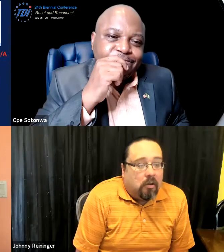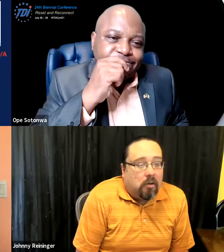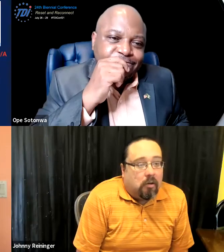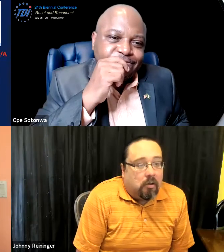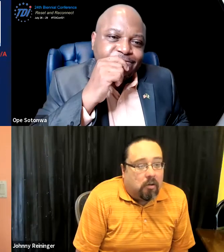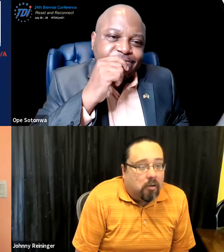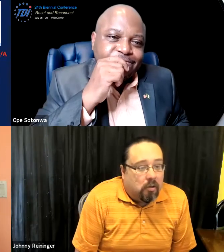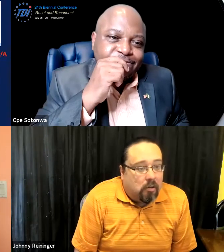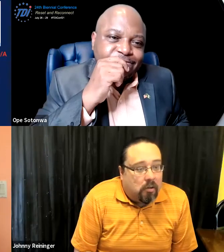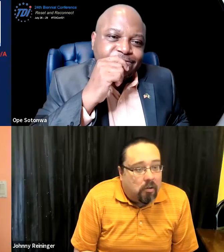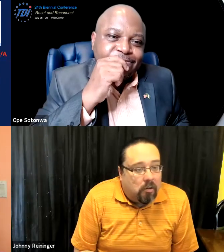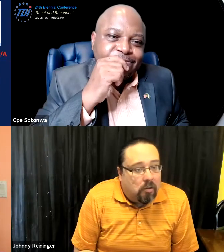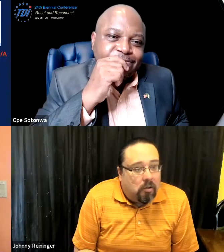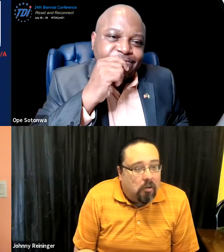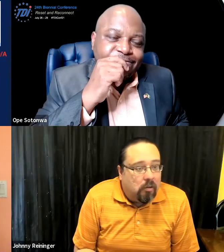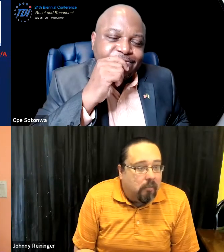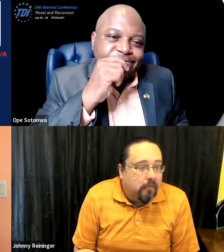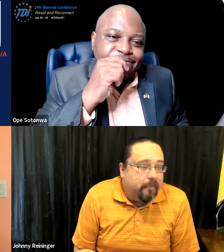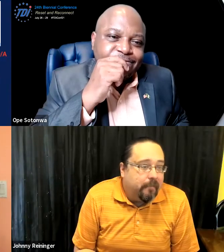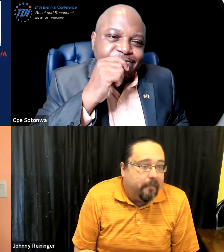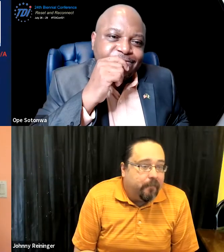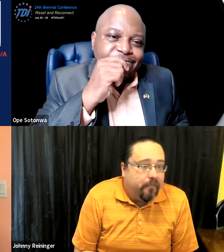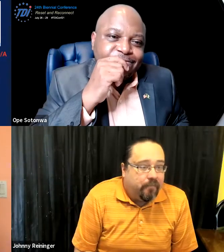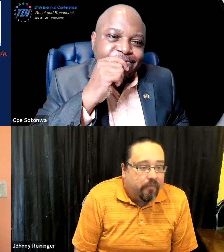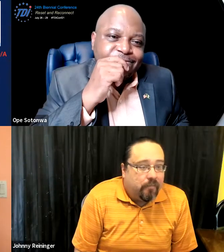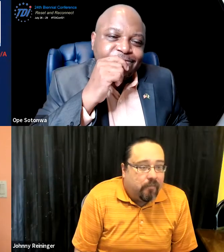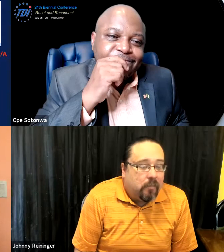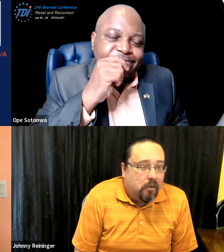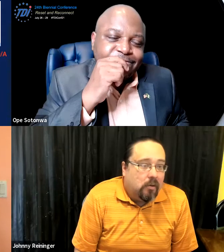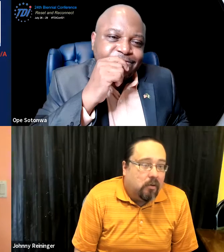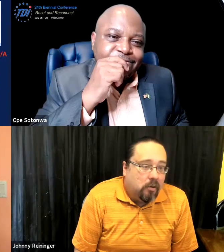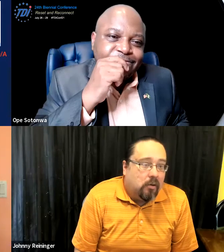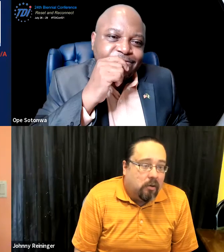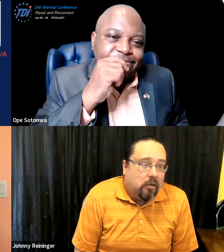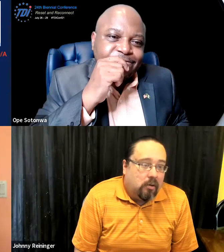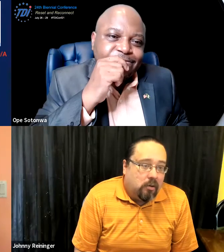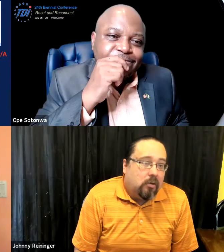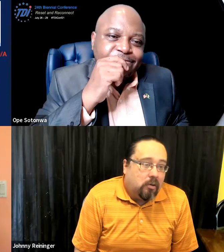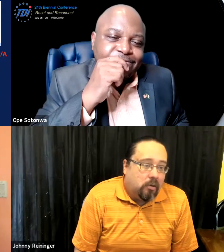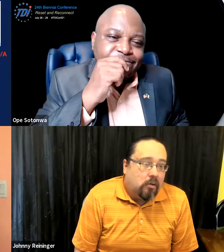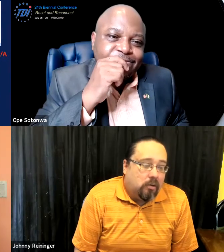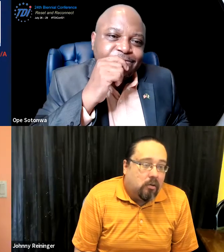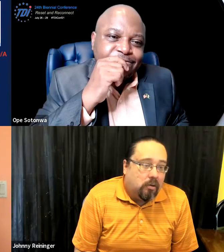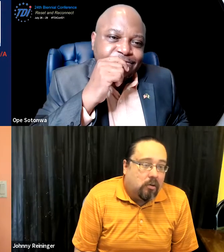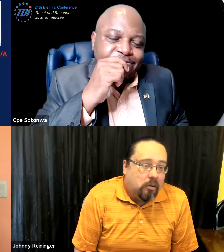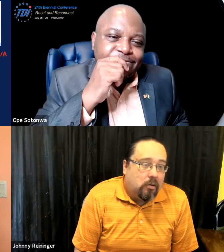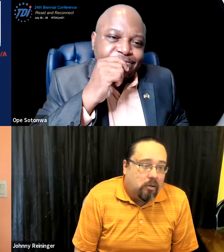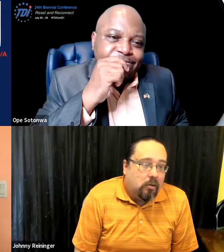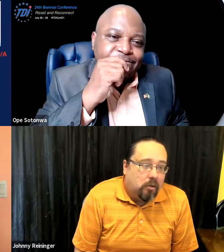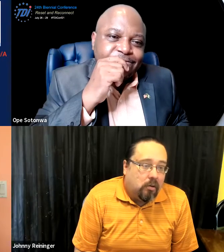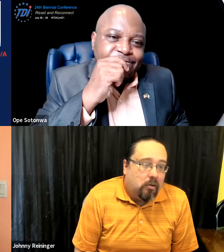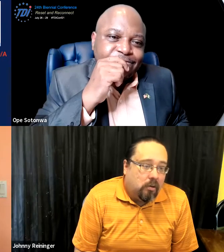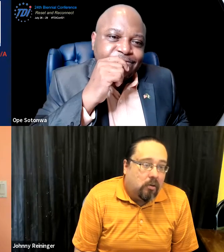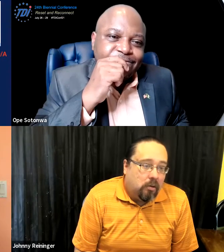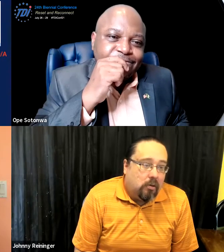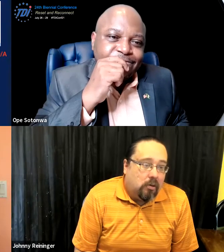good reasons. We're not just making things up just to do it, to stir up trouble. We want to have a better product. We want to have